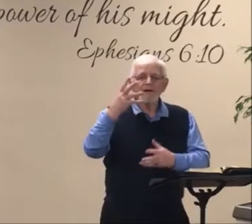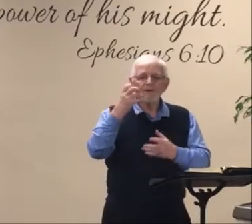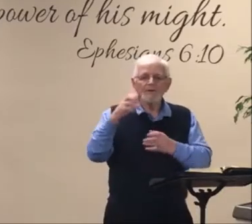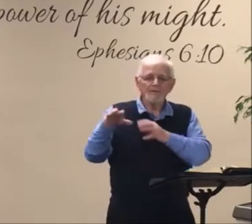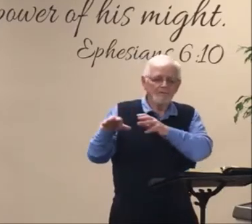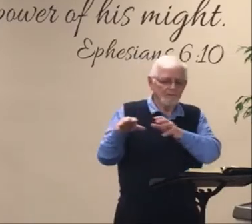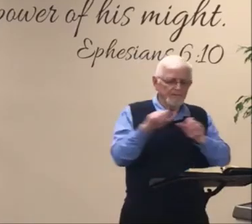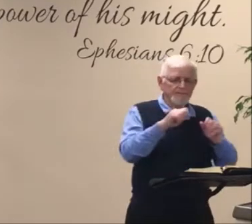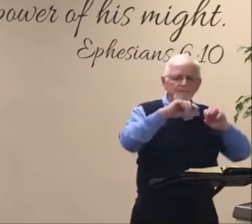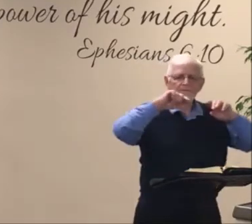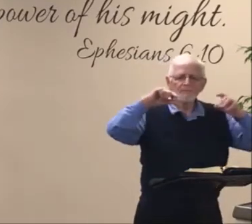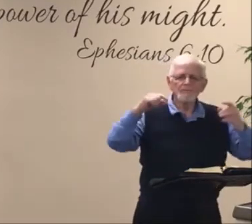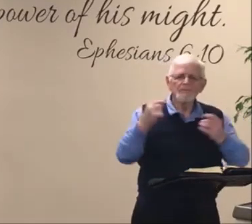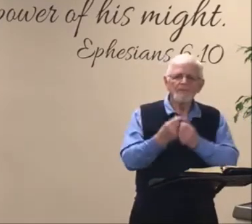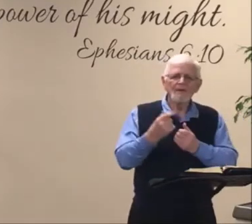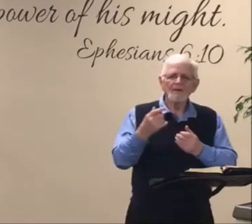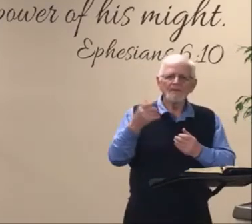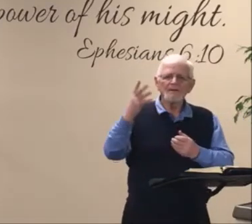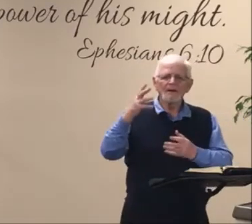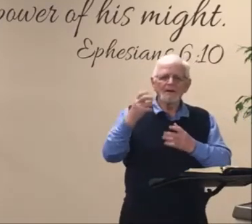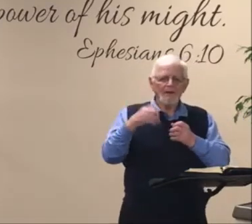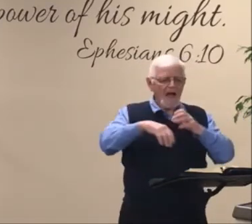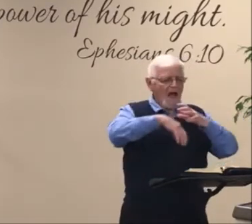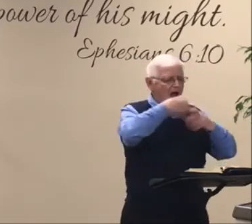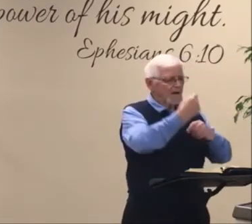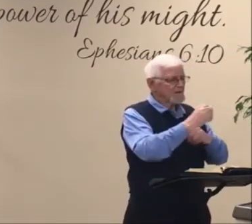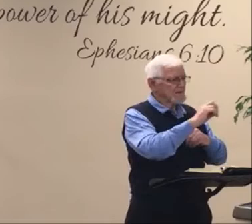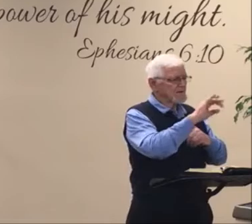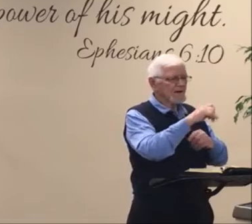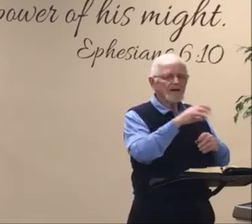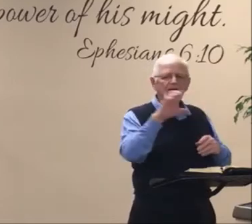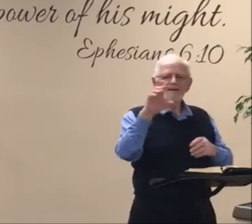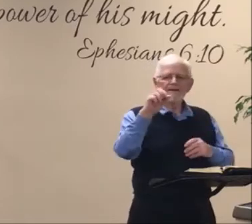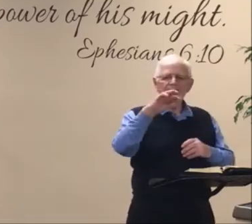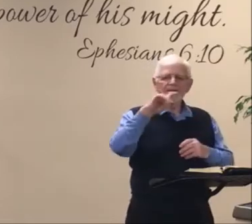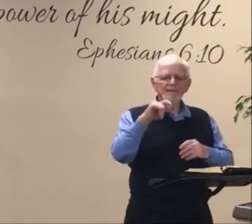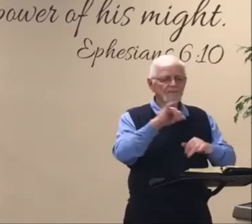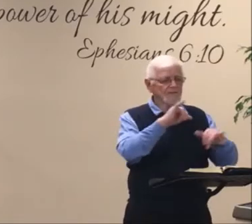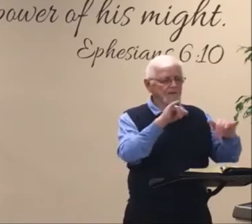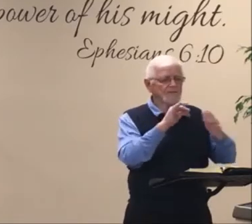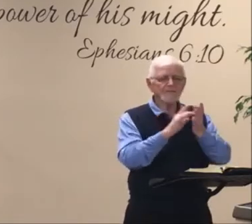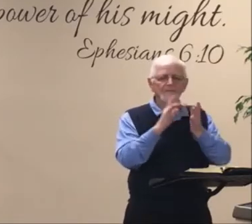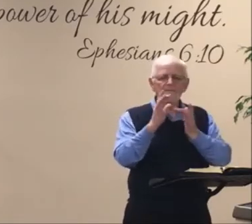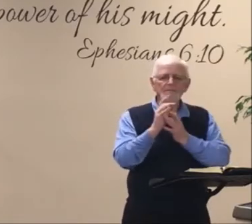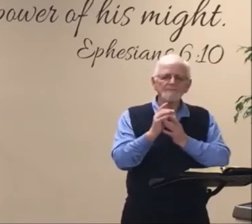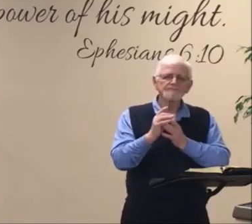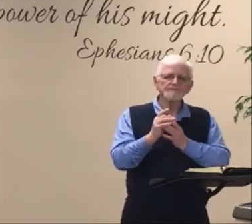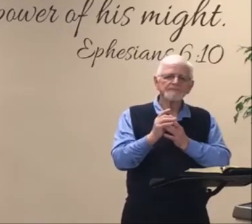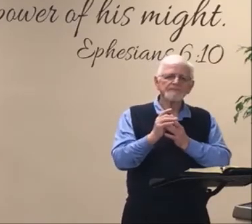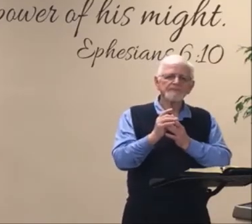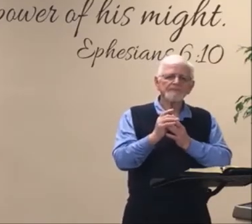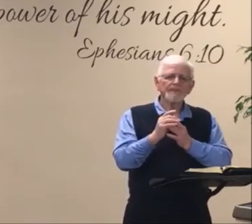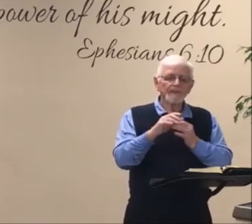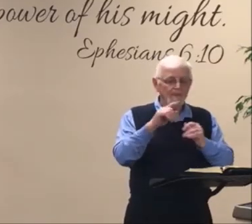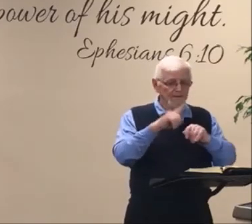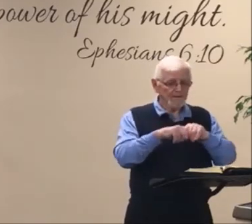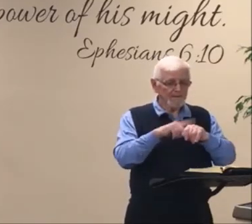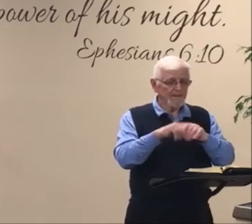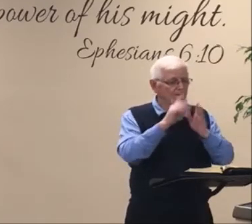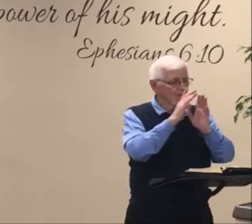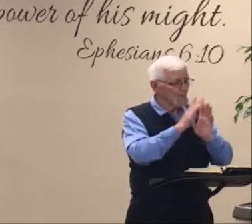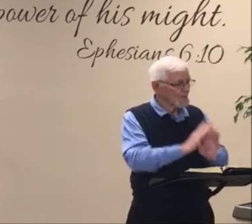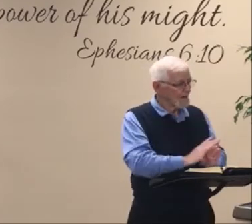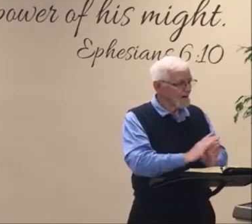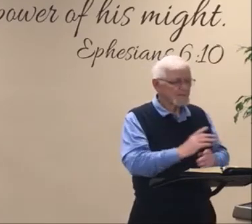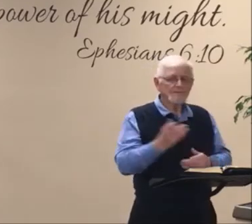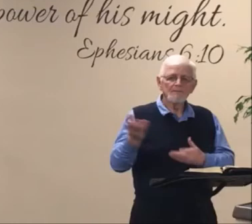crowd. And God wants you to go outside the camp like his son Jesus Christ did. God wants you to spend some quiet time, and he brings Jacob